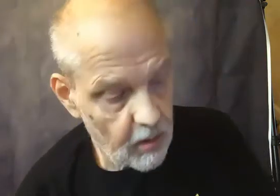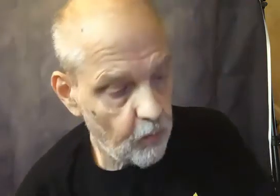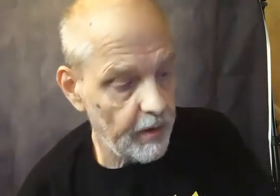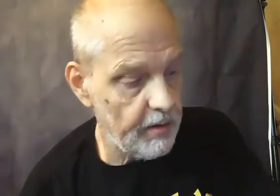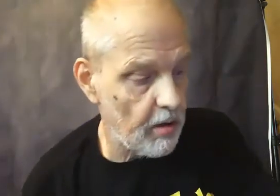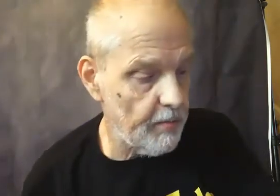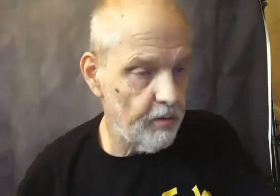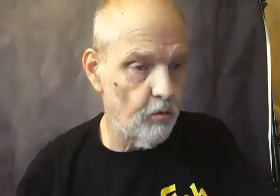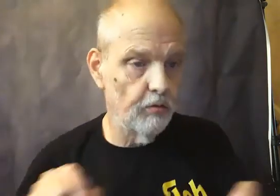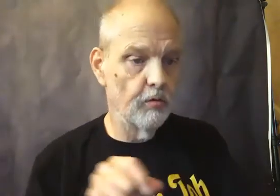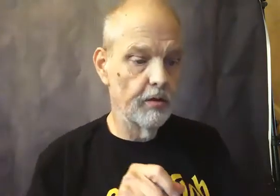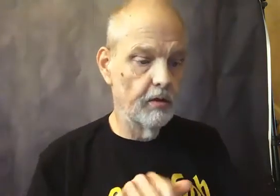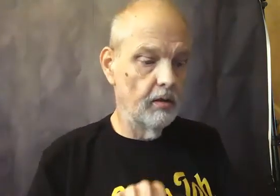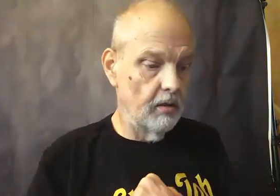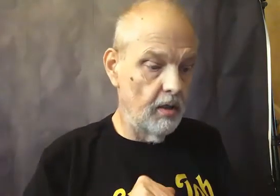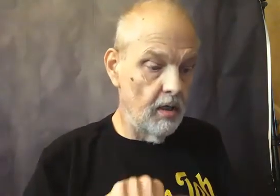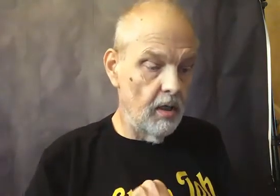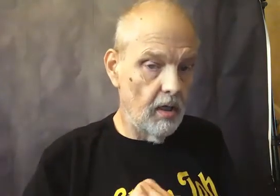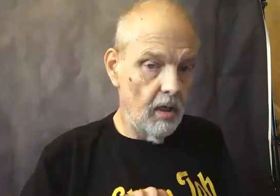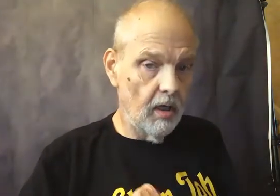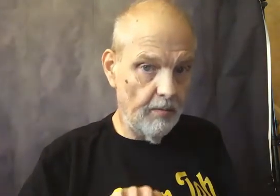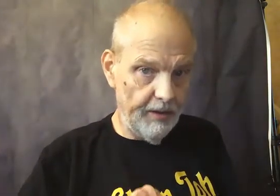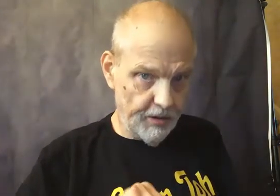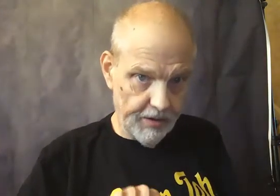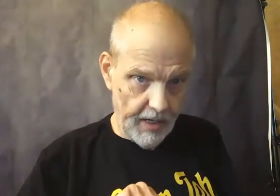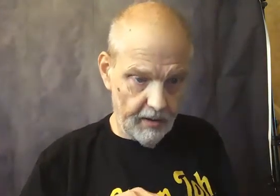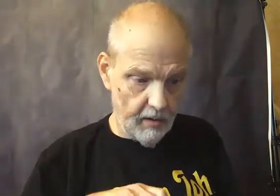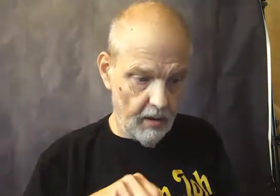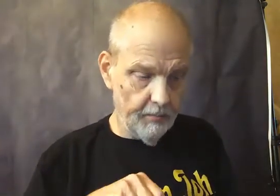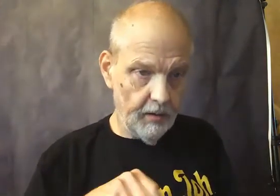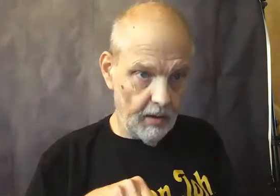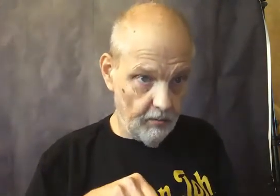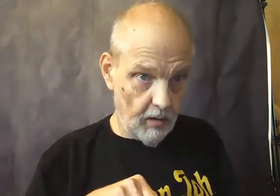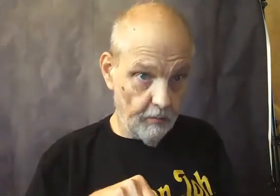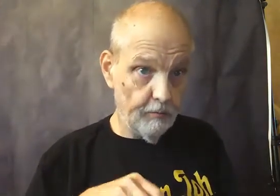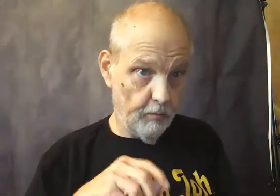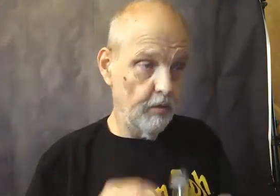When I talk about an oral report, I mean just that, not a written report.